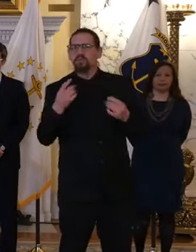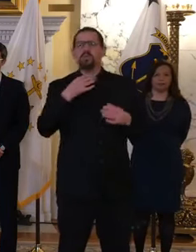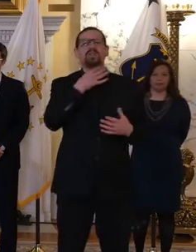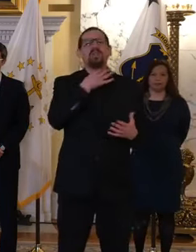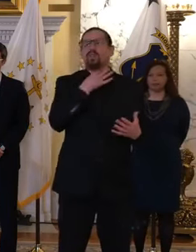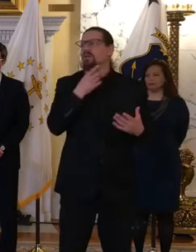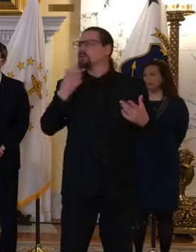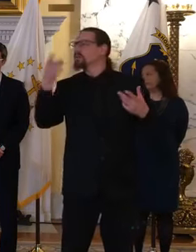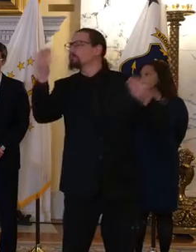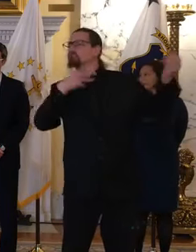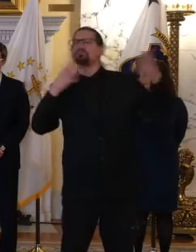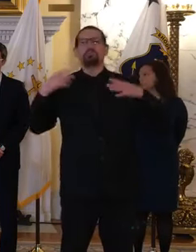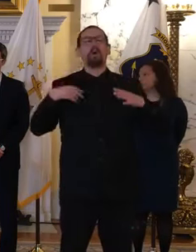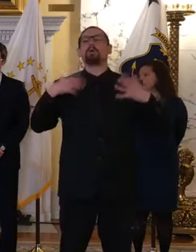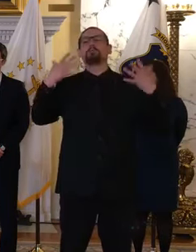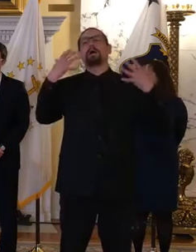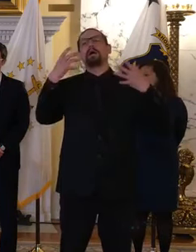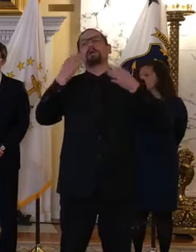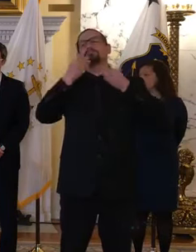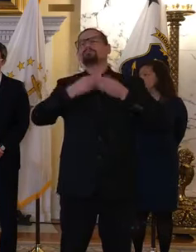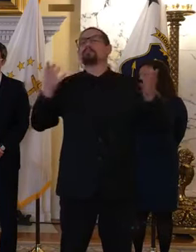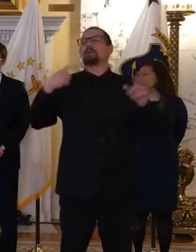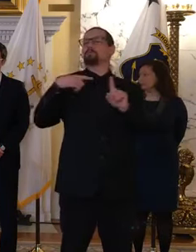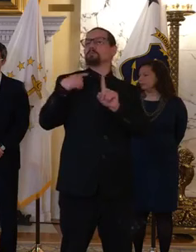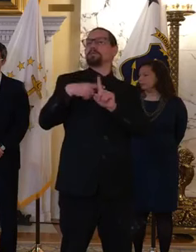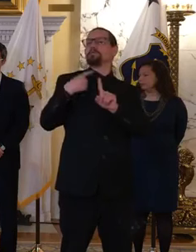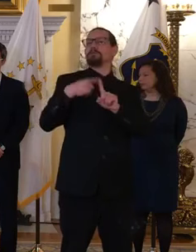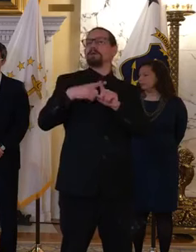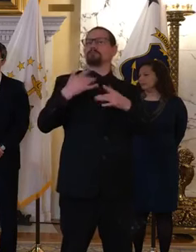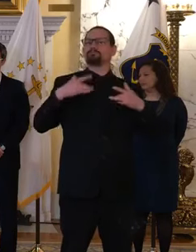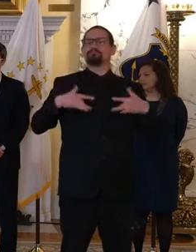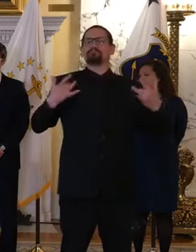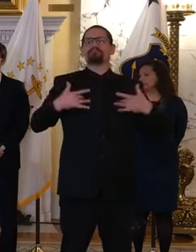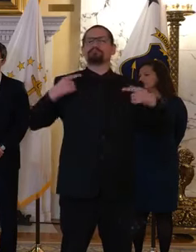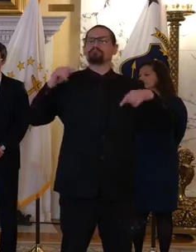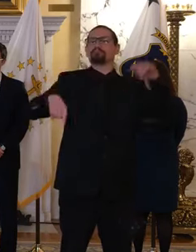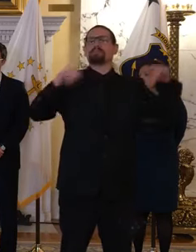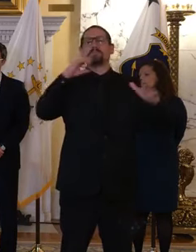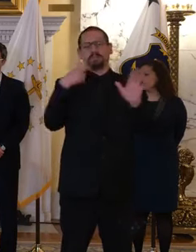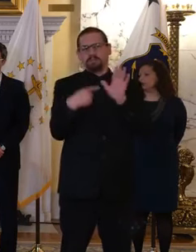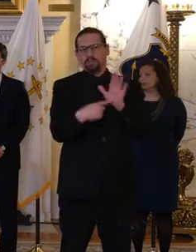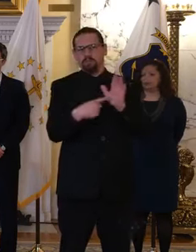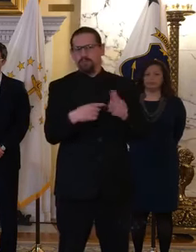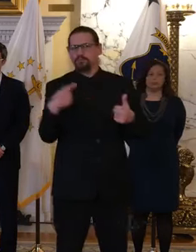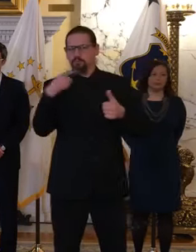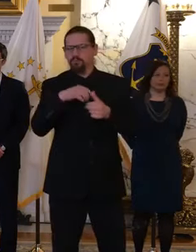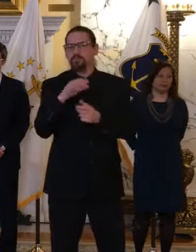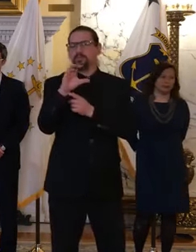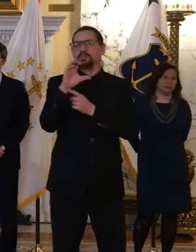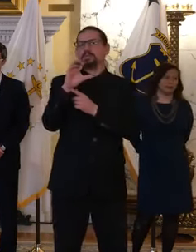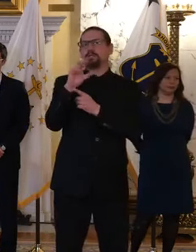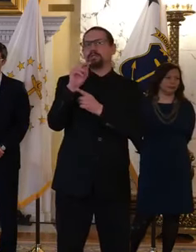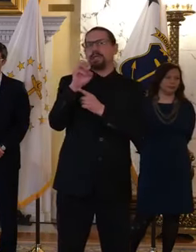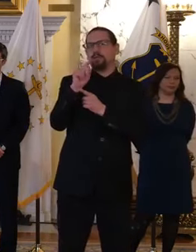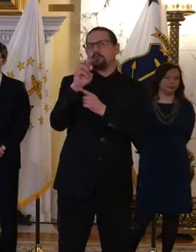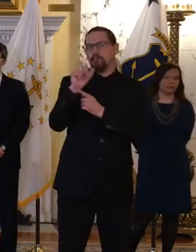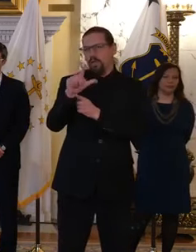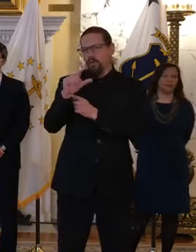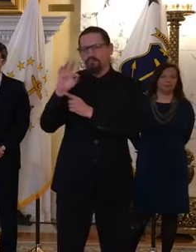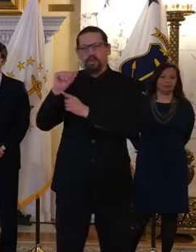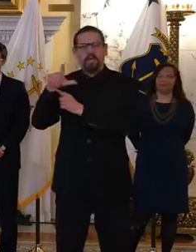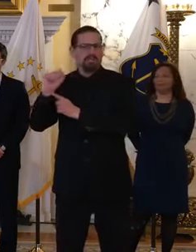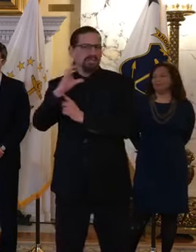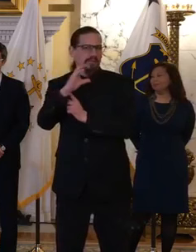I've seen, which is just terrific cooperation. So at Central Falls High School, coaches have started a